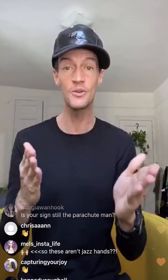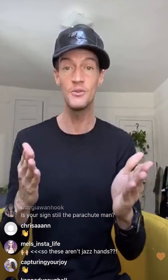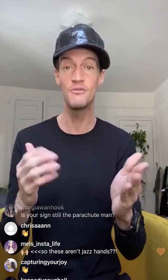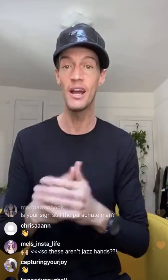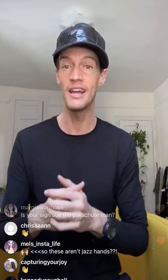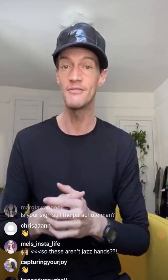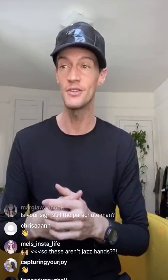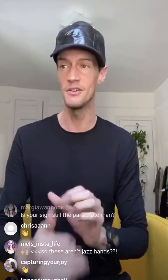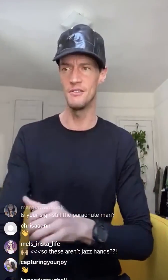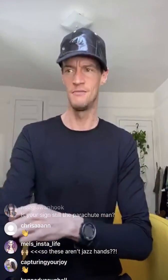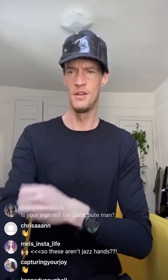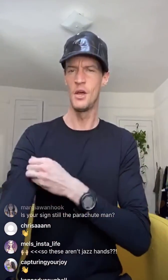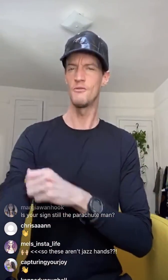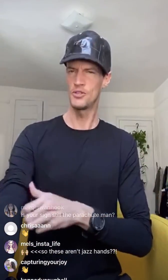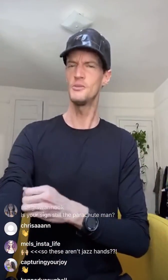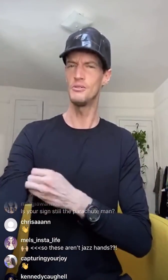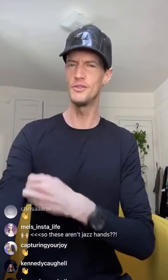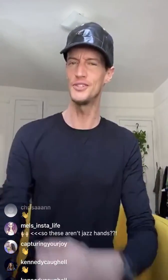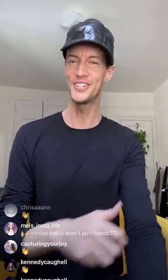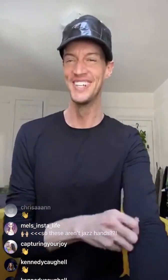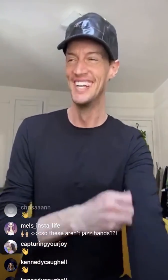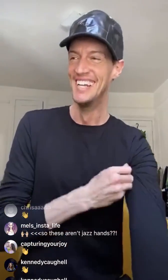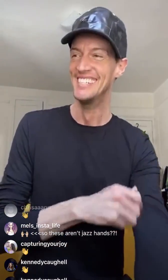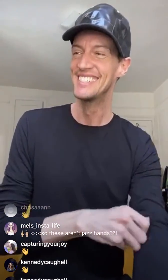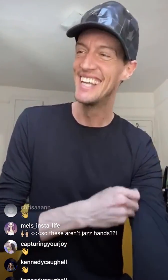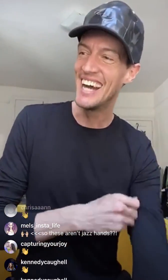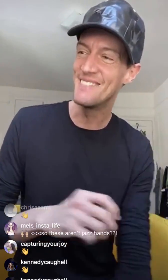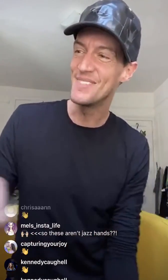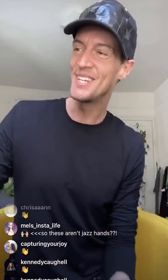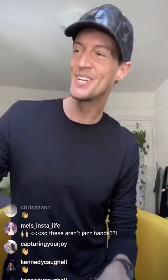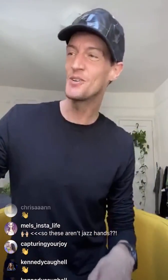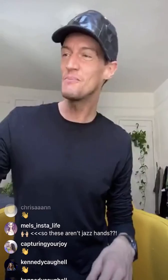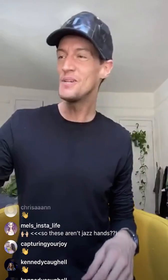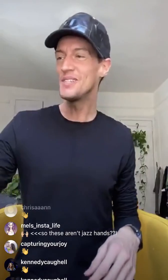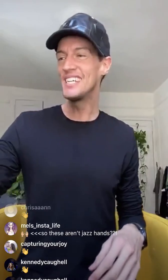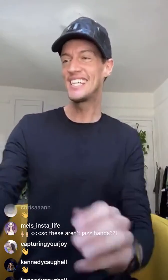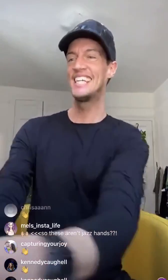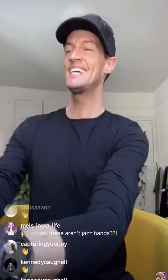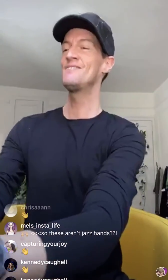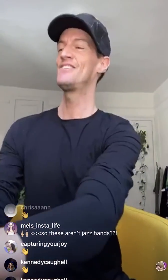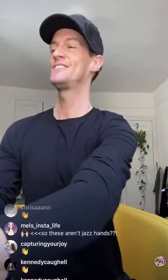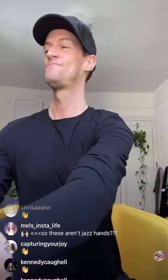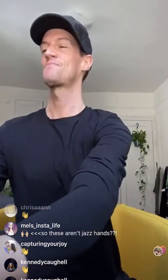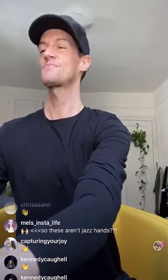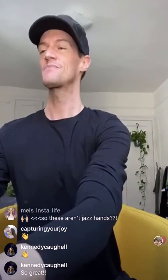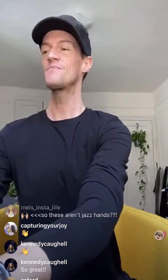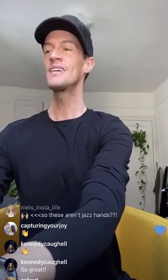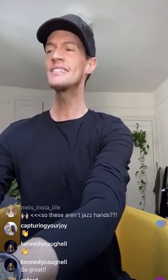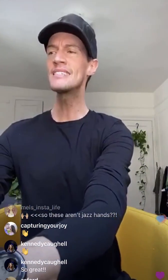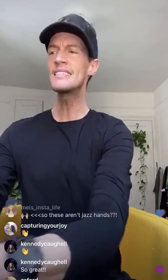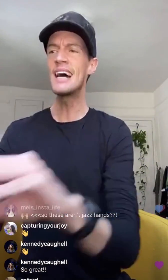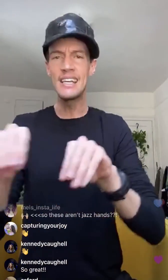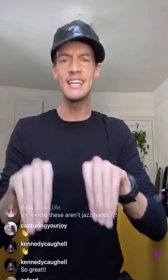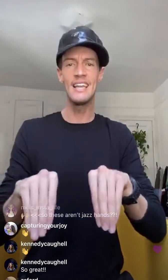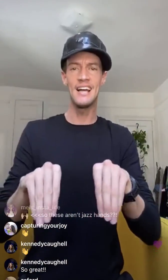I'm putting all of these on YouTube. So feel free, there's a link in my bio and you can catch up. This is the last lesson of the week. We're taking 20 minutes at